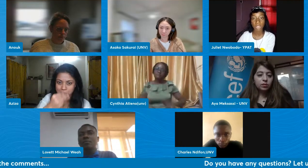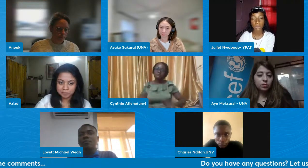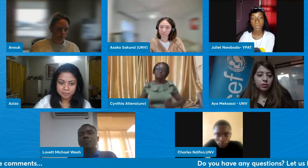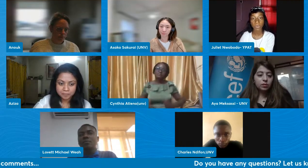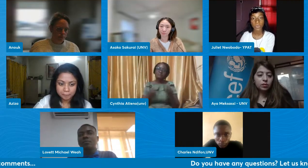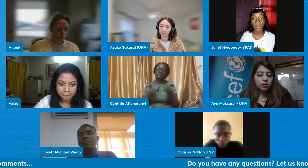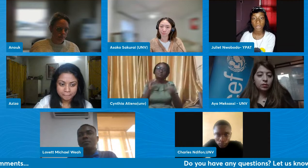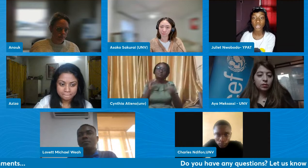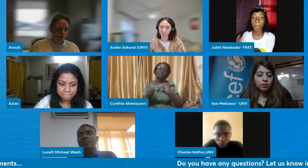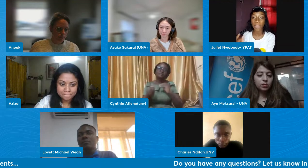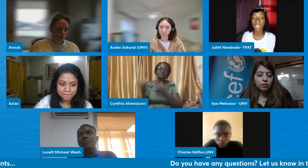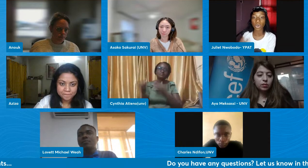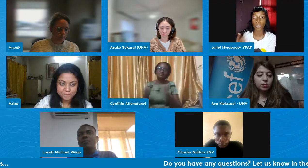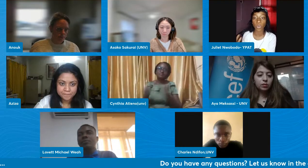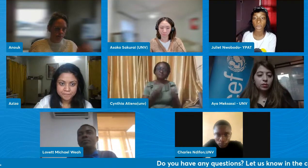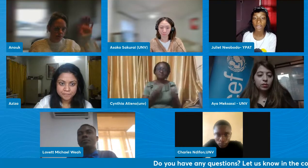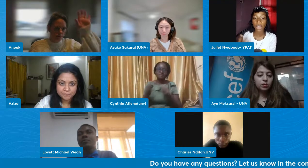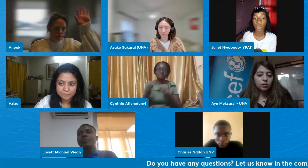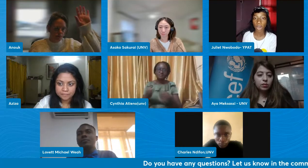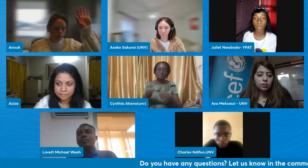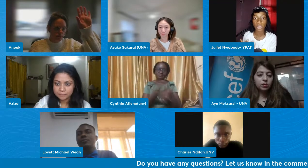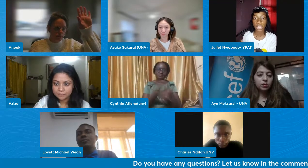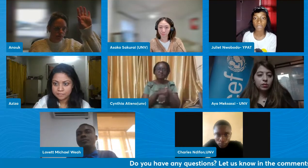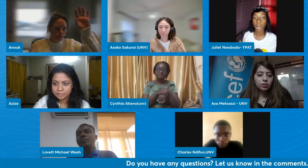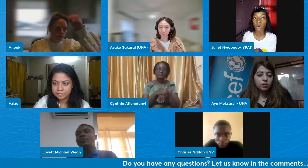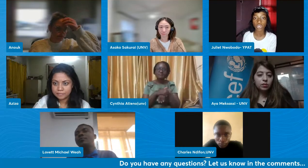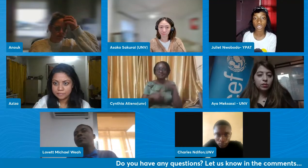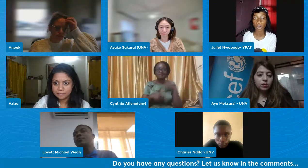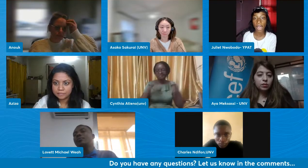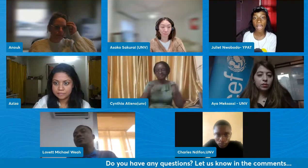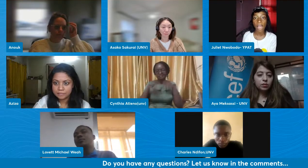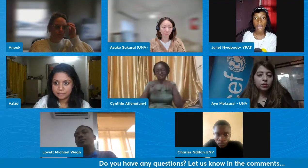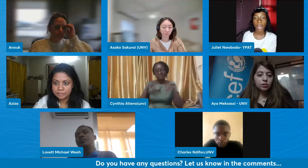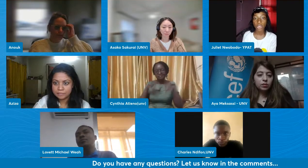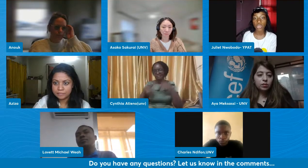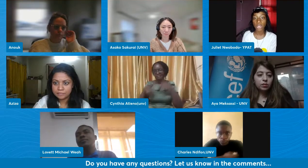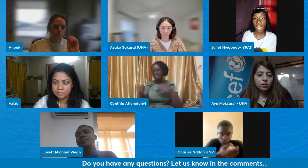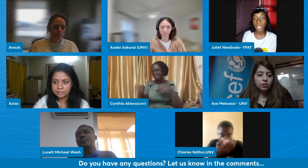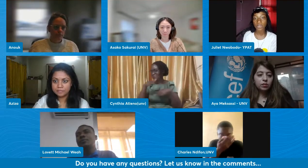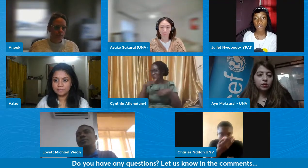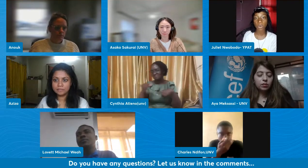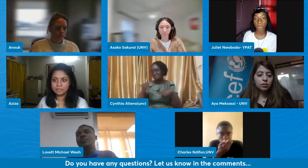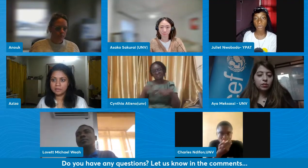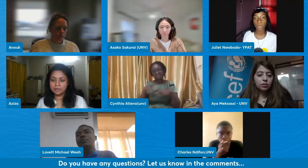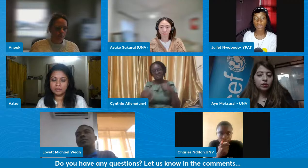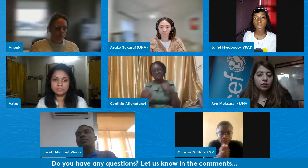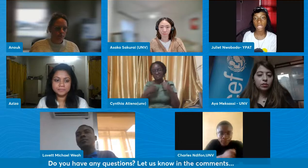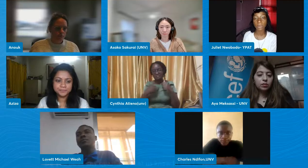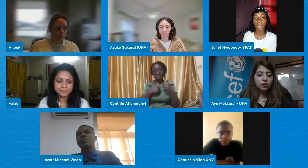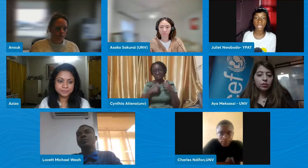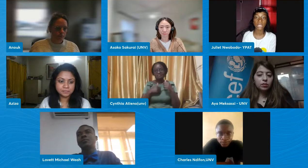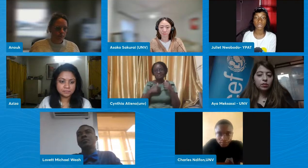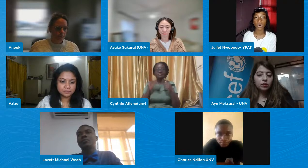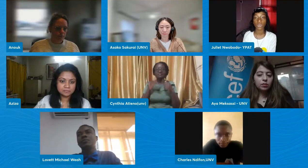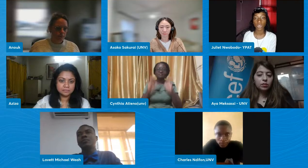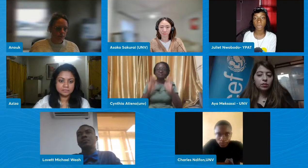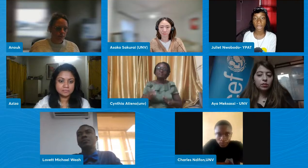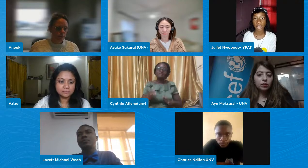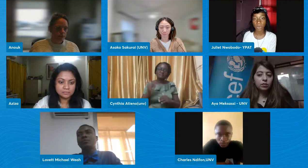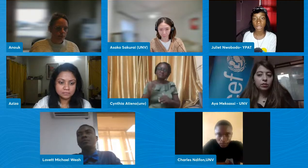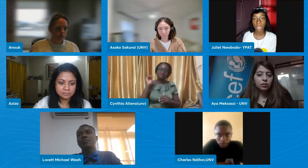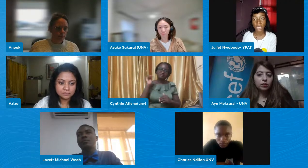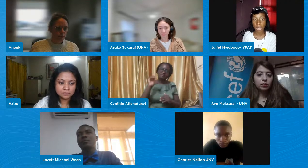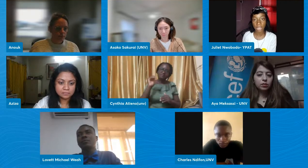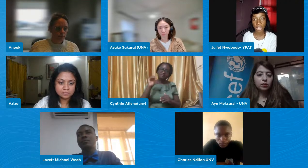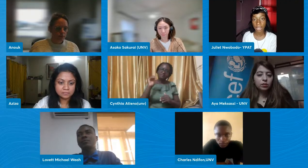when you ask. So depending on wherever you are, whichever country you are, you should ask for people living with disabilities in your country.